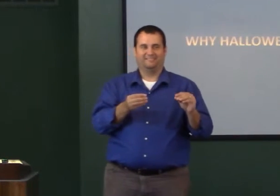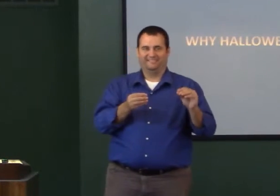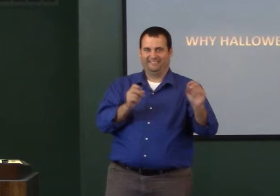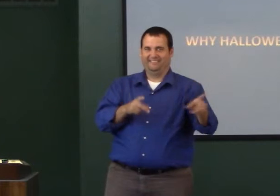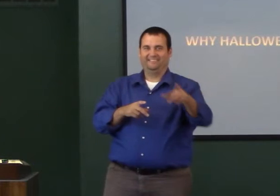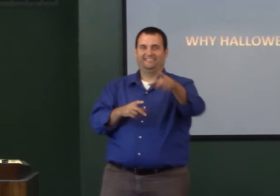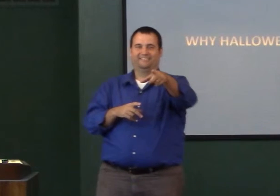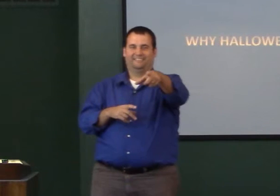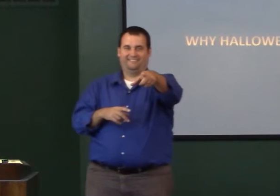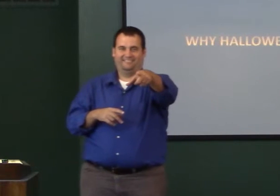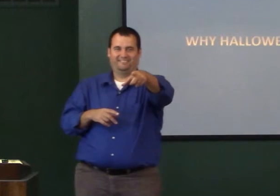I have another story.